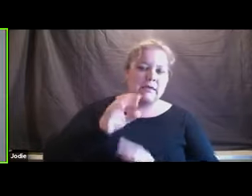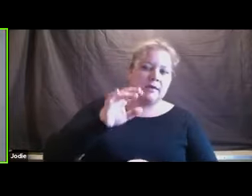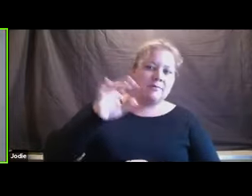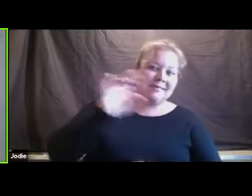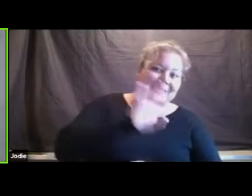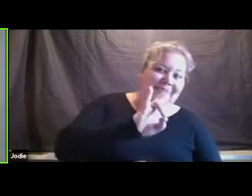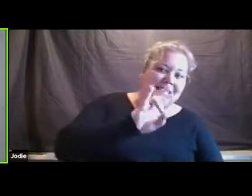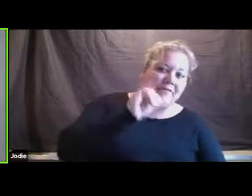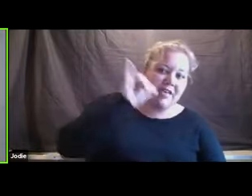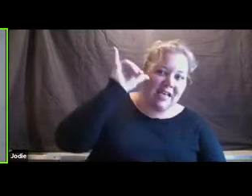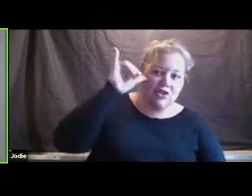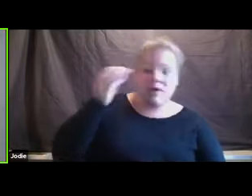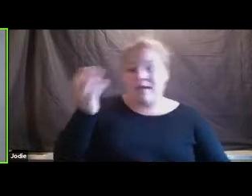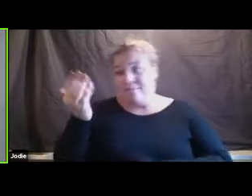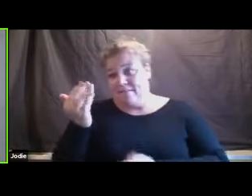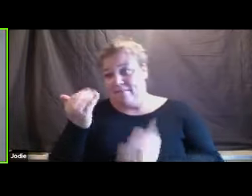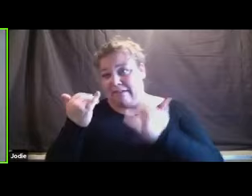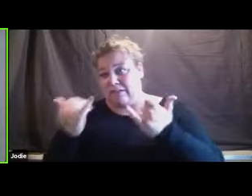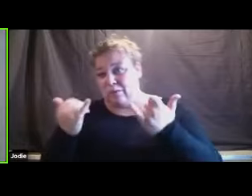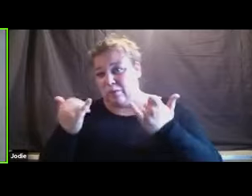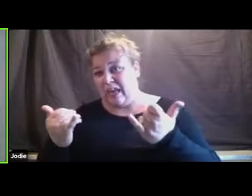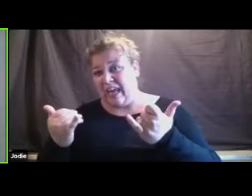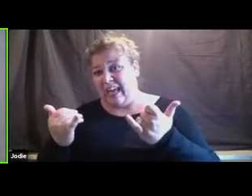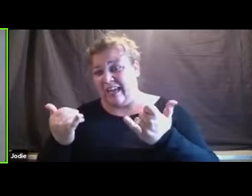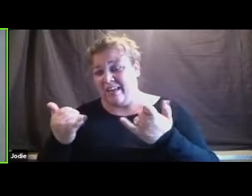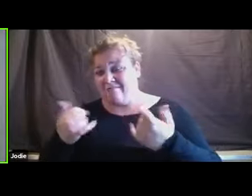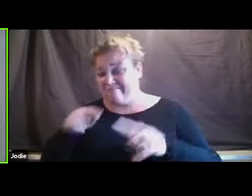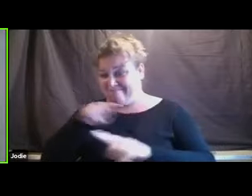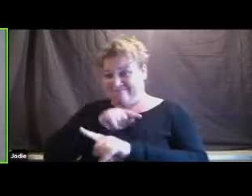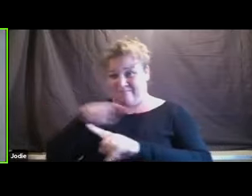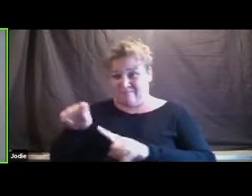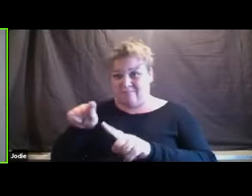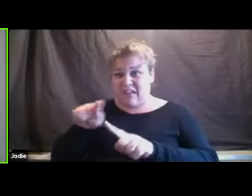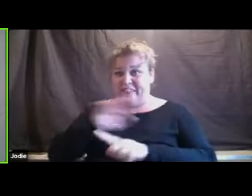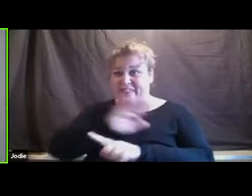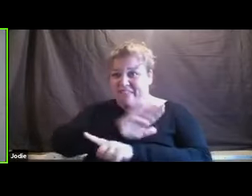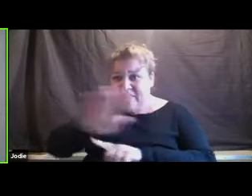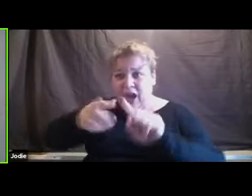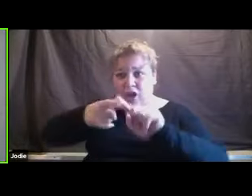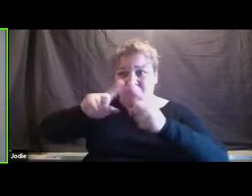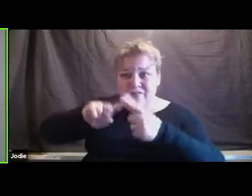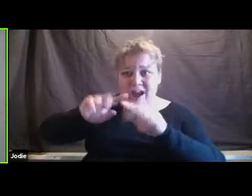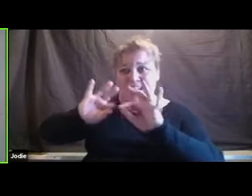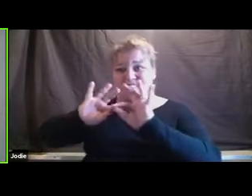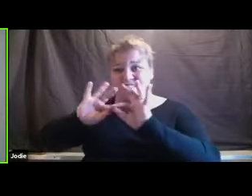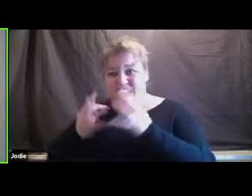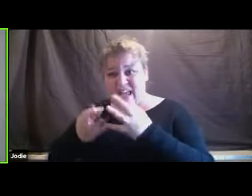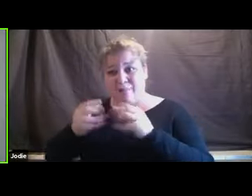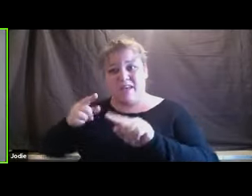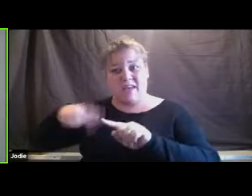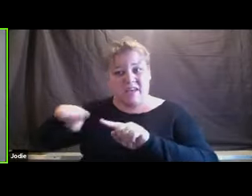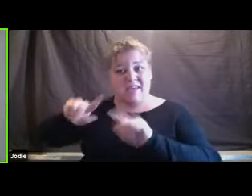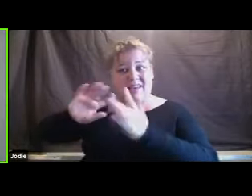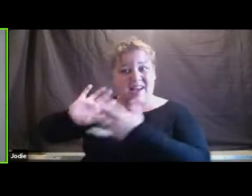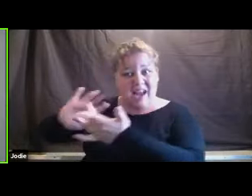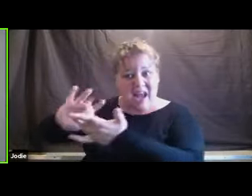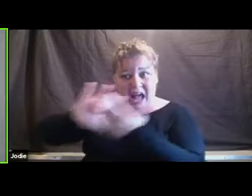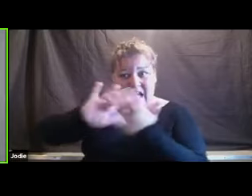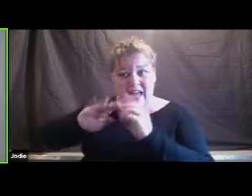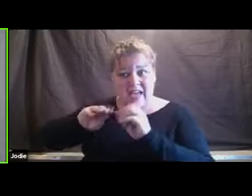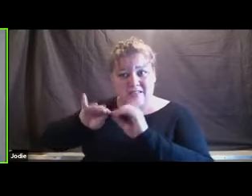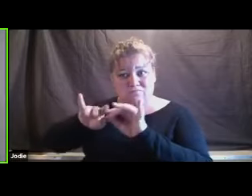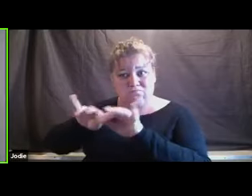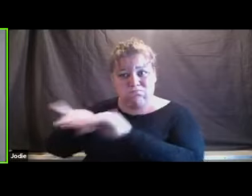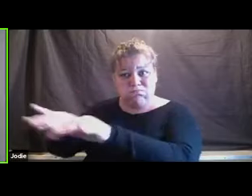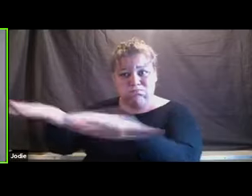how many of these have contacts, how many contacts they have. On average, up to this point, we'd